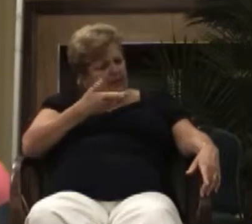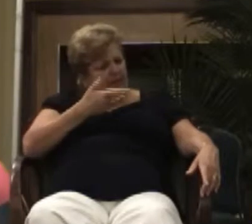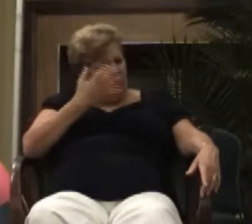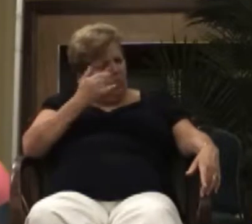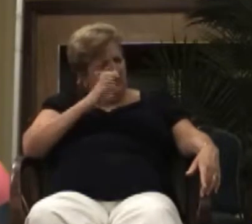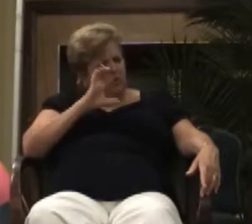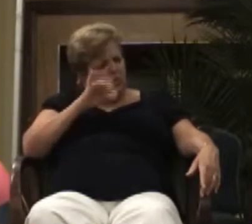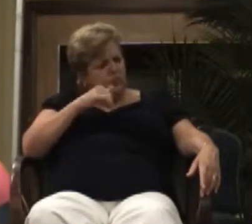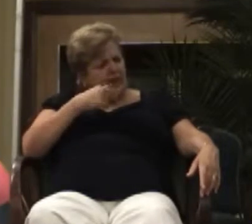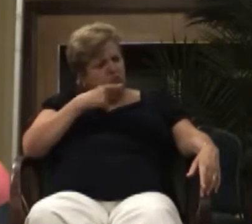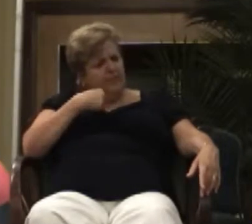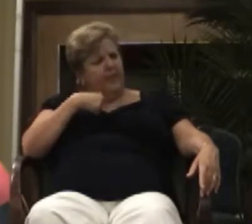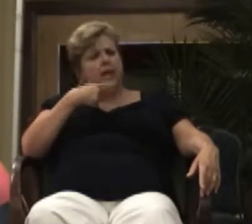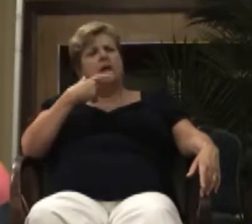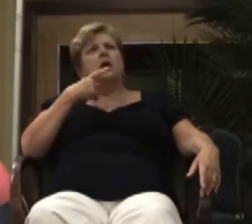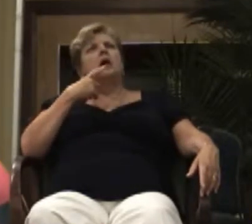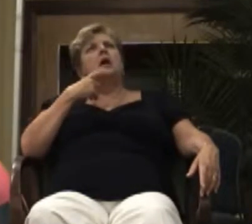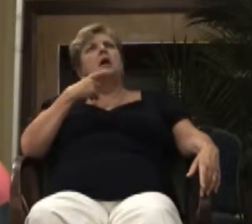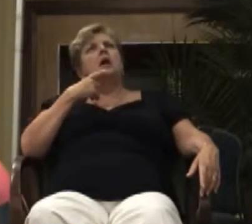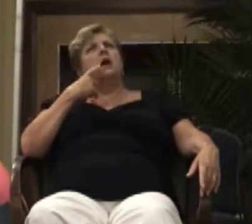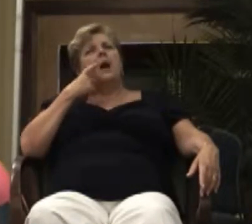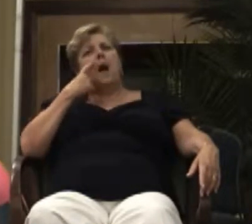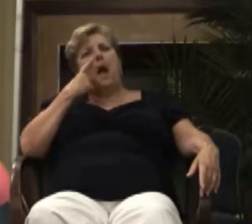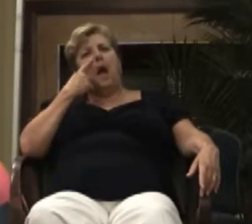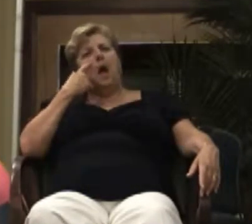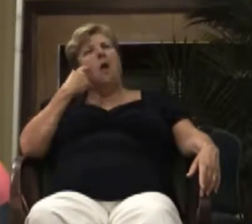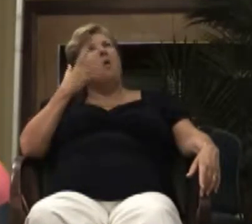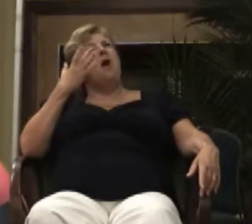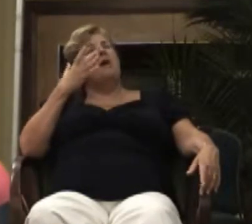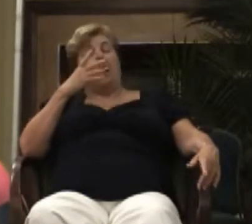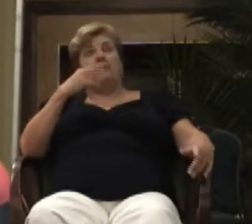me? Why would you give me the promise of that and take it away? What?